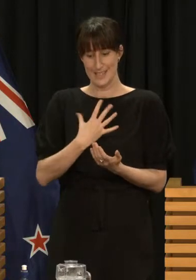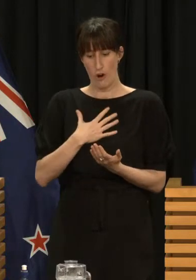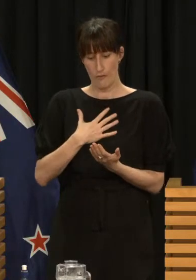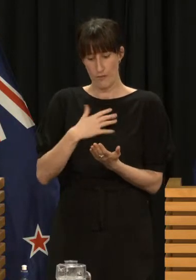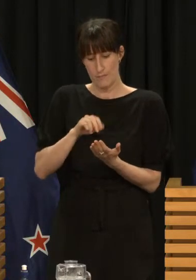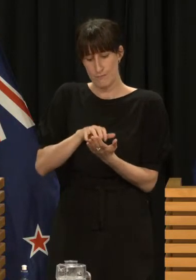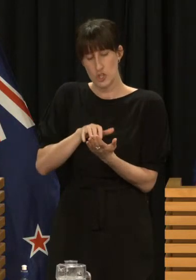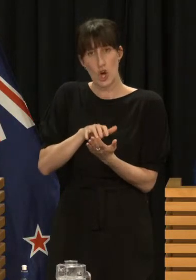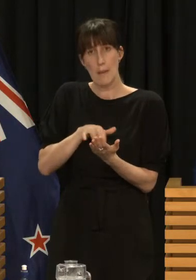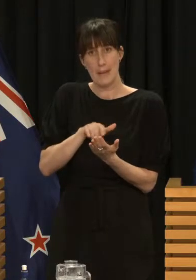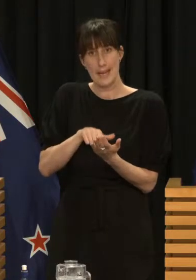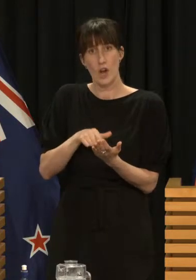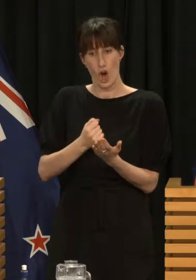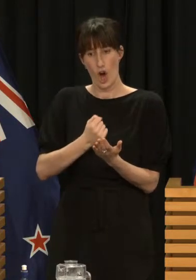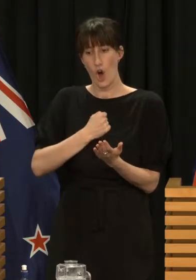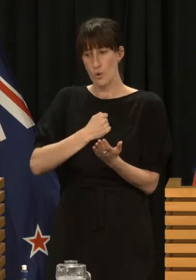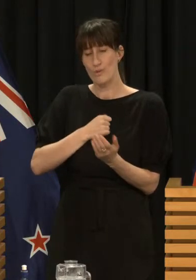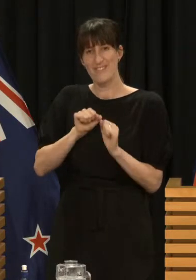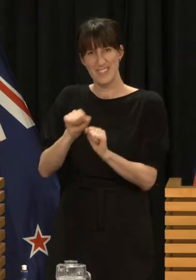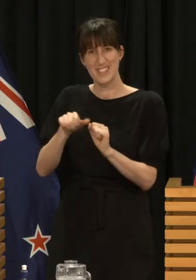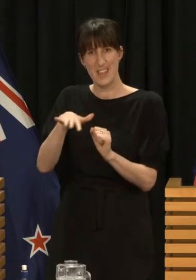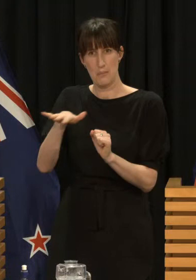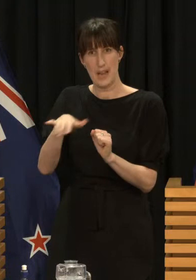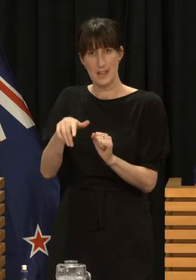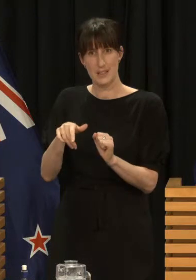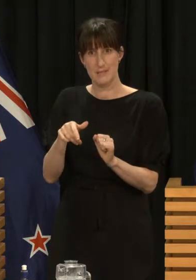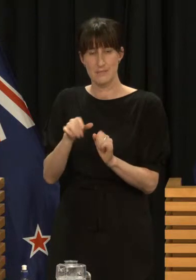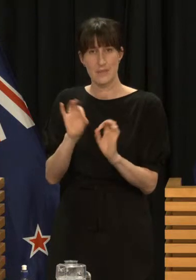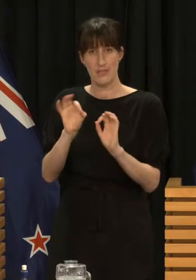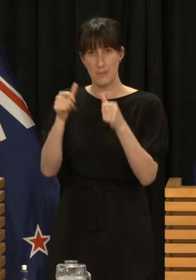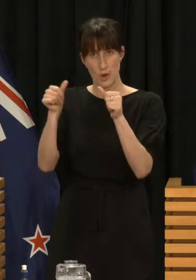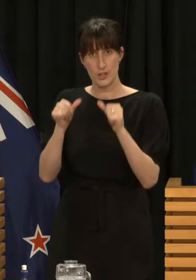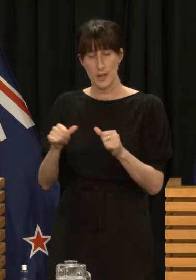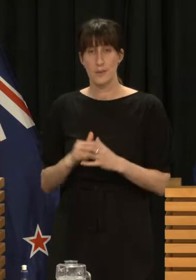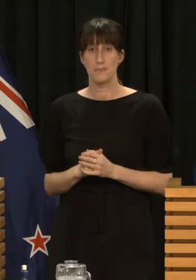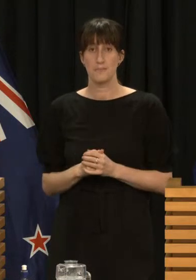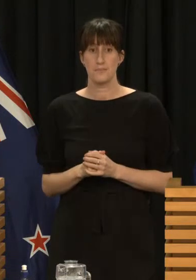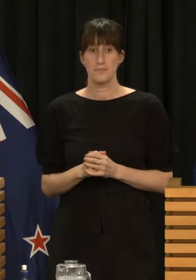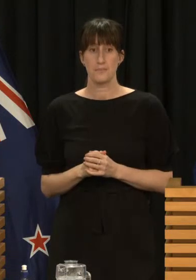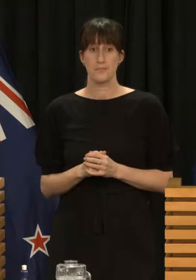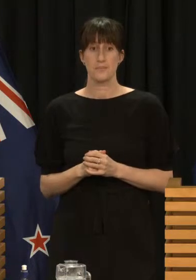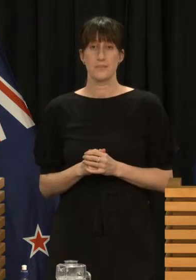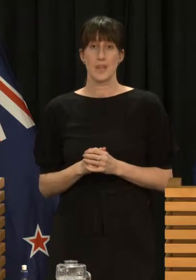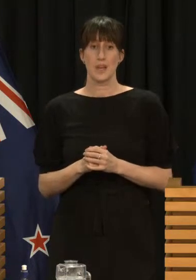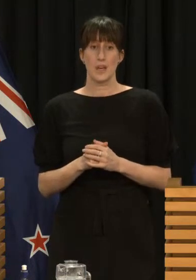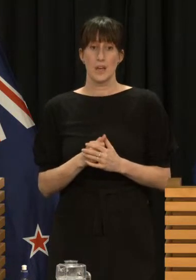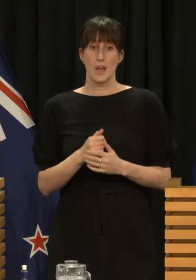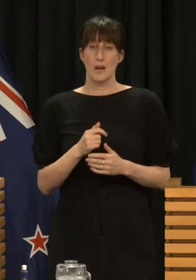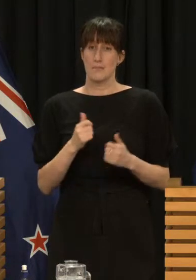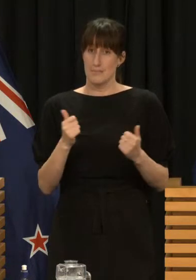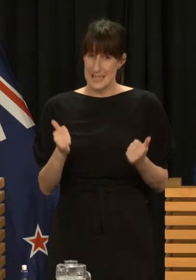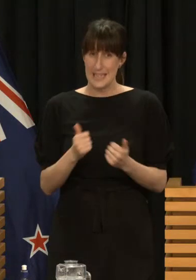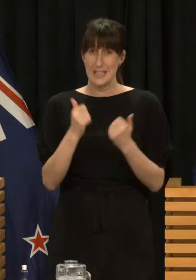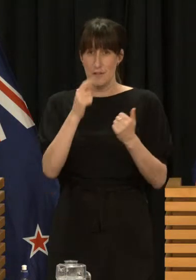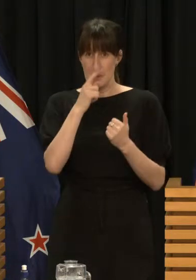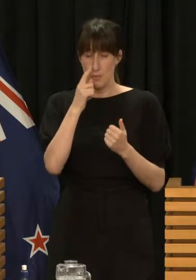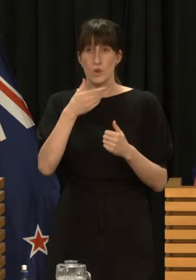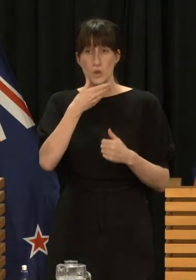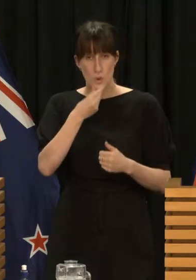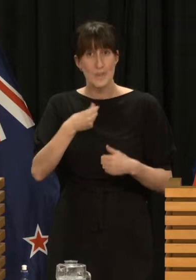our statistics, we can see that fewer than 1 in 6 of the 2.3 million registered with the app are using it